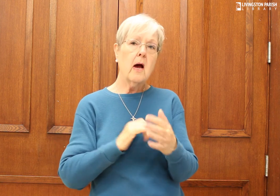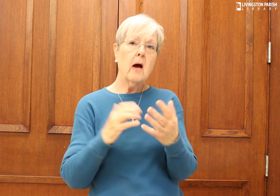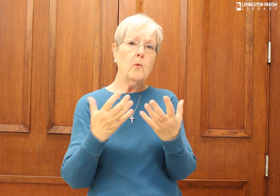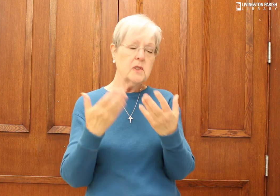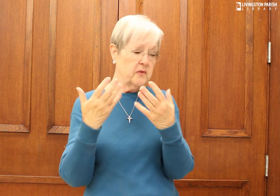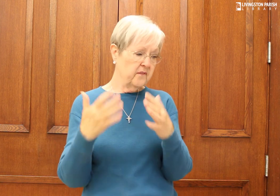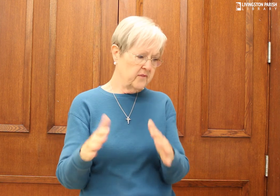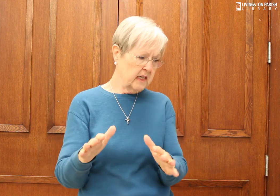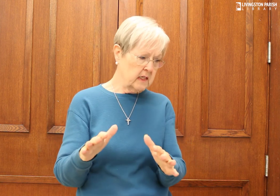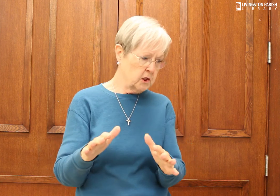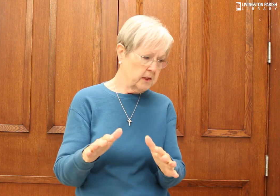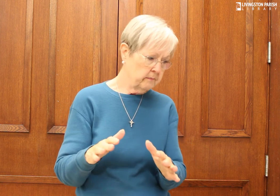I want to finish